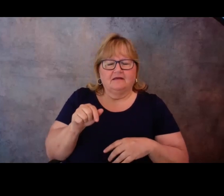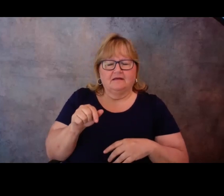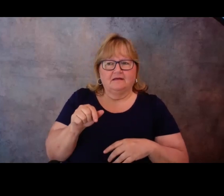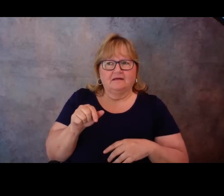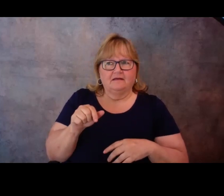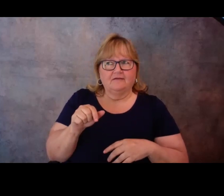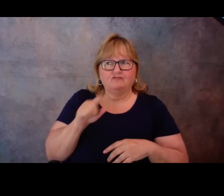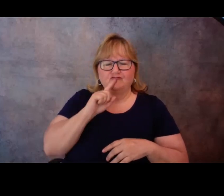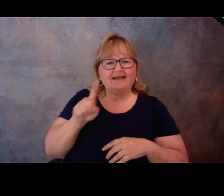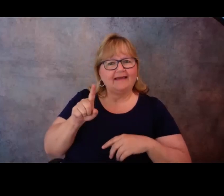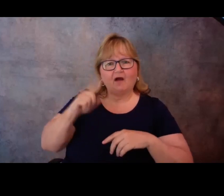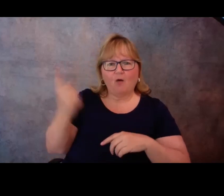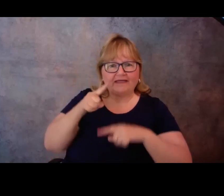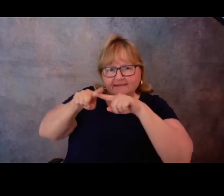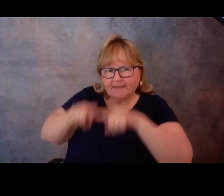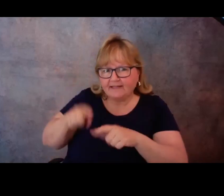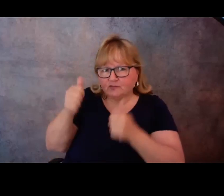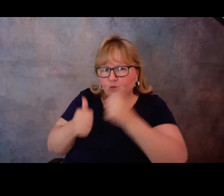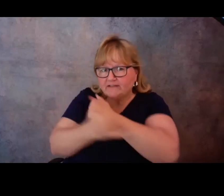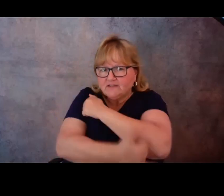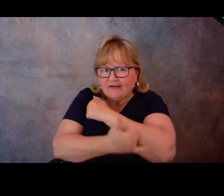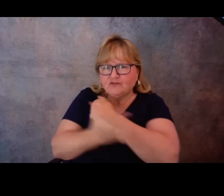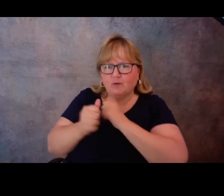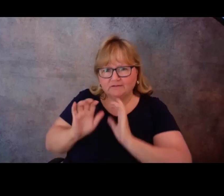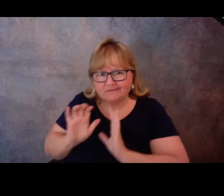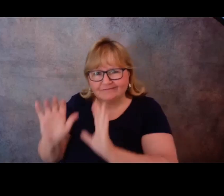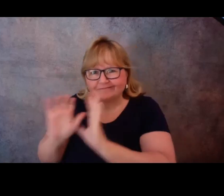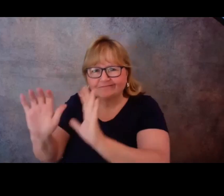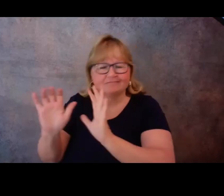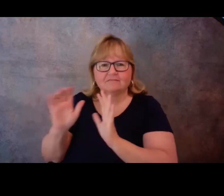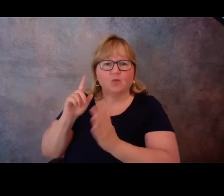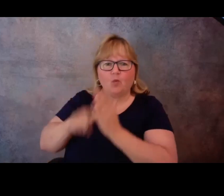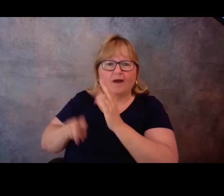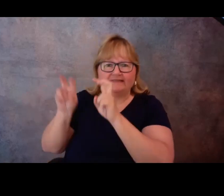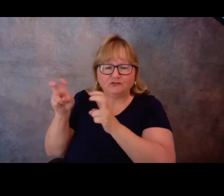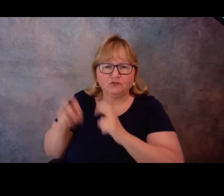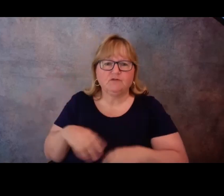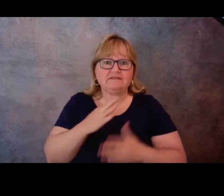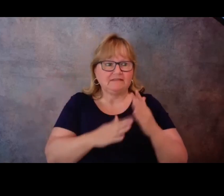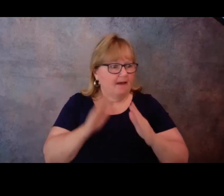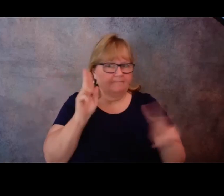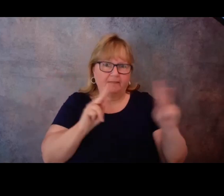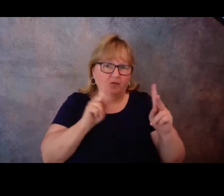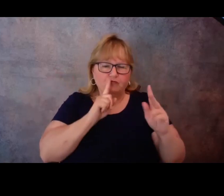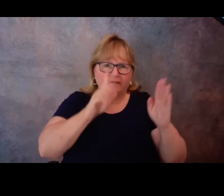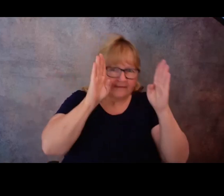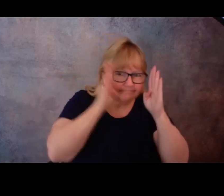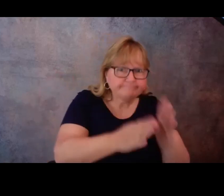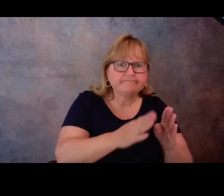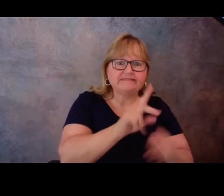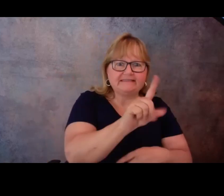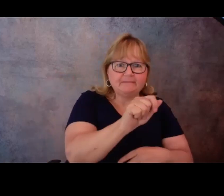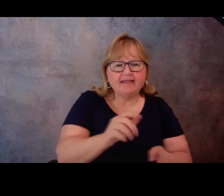issues. So some states are very focused on torture. Some states are very focused on